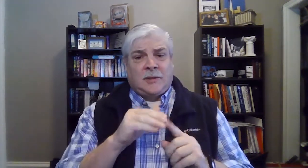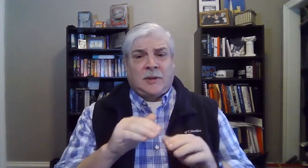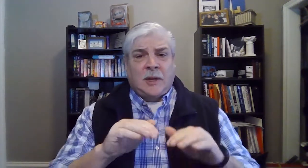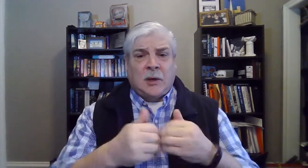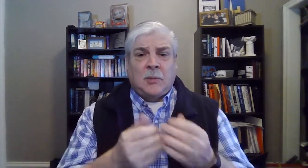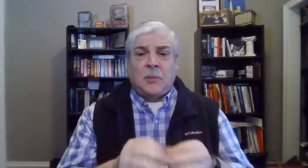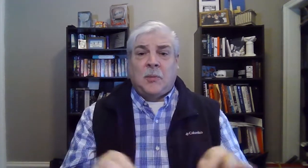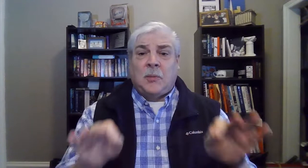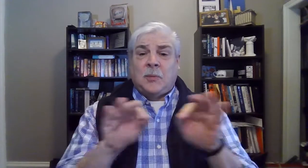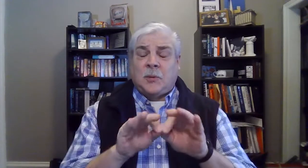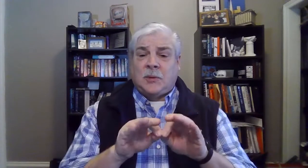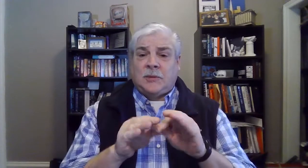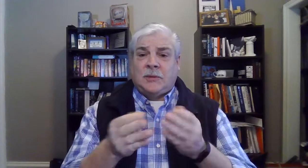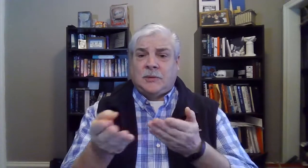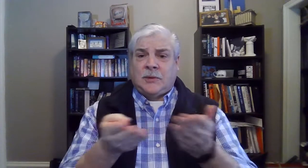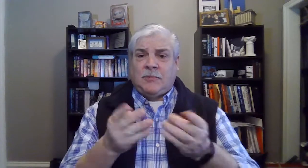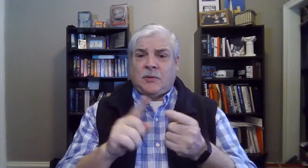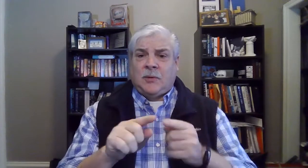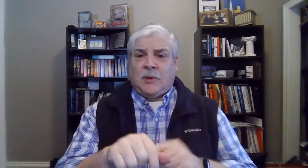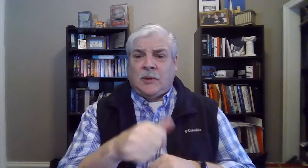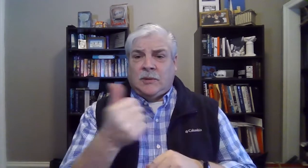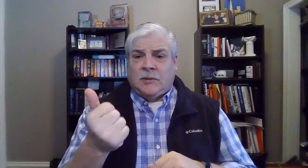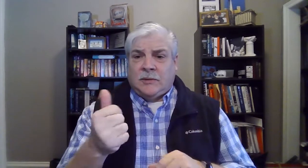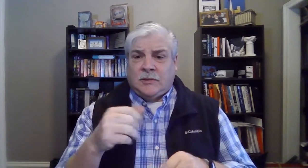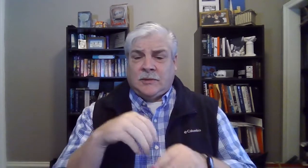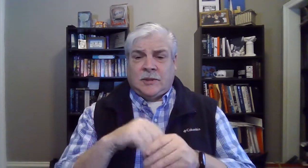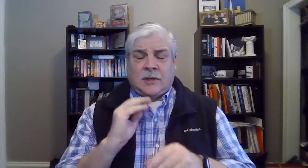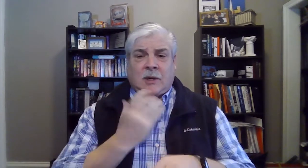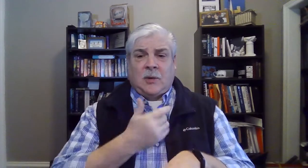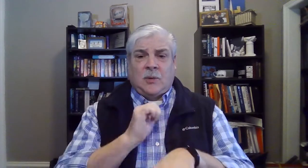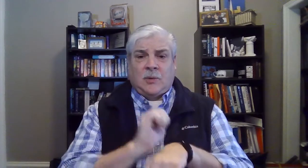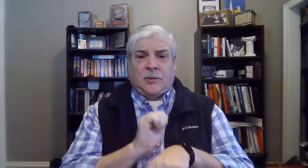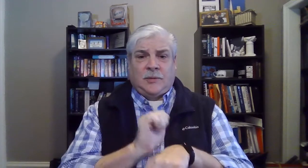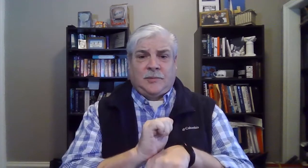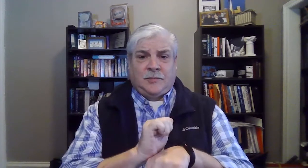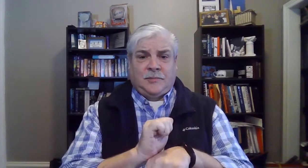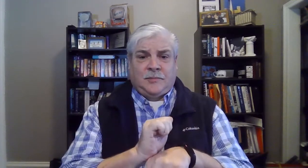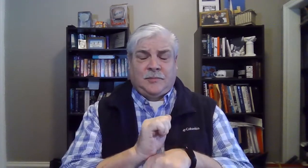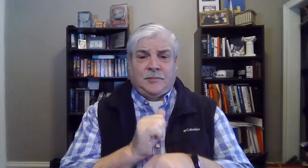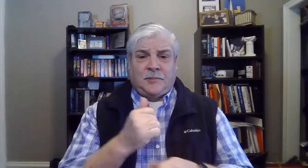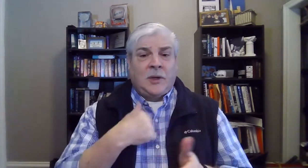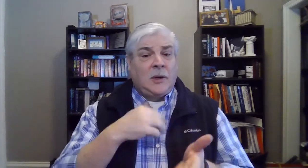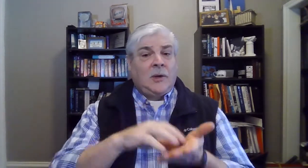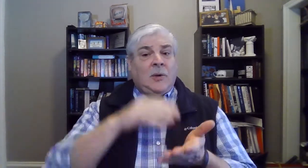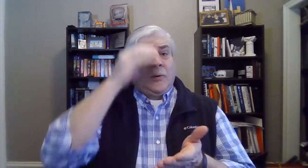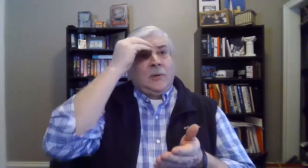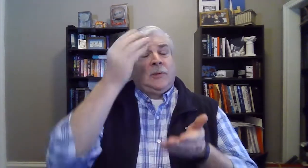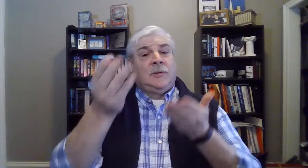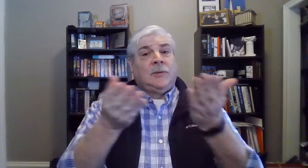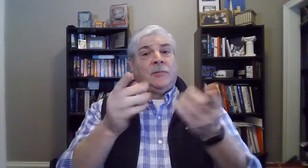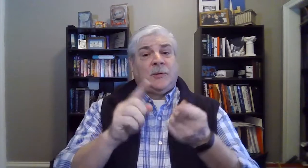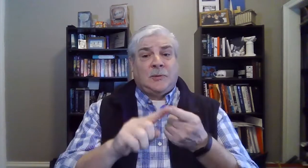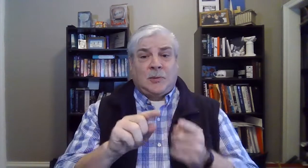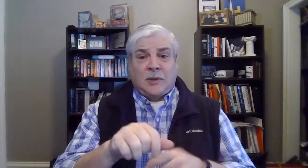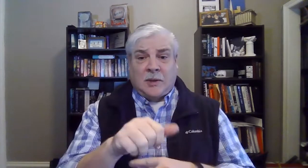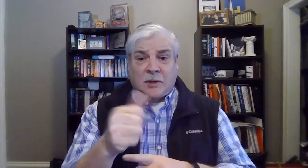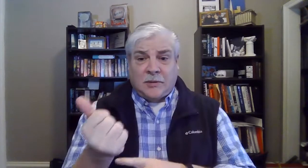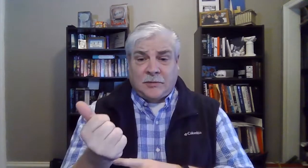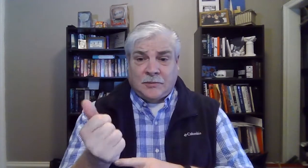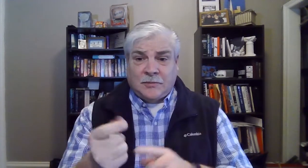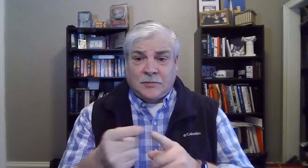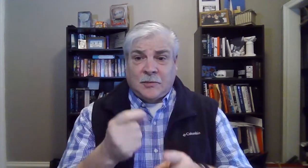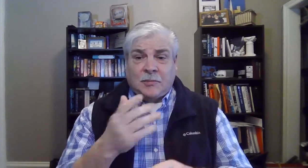I'm often reminded how important service to others is in our work. I've learned service to